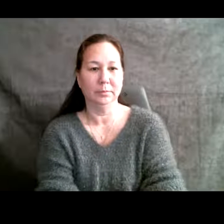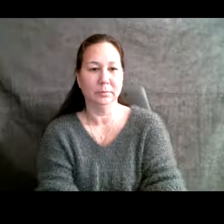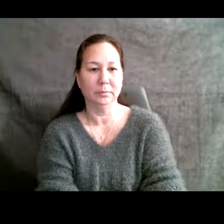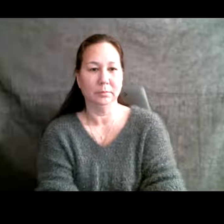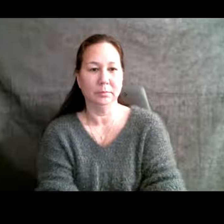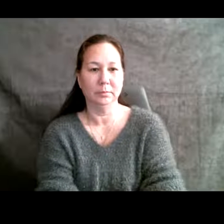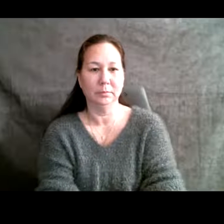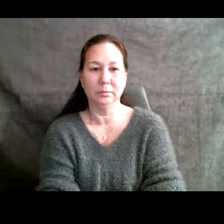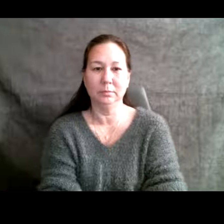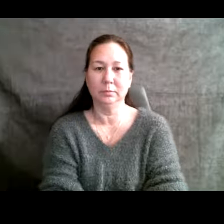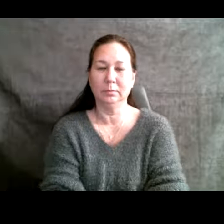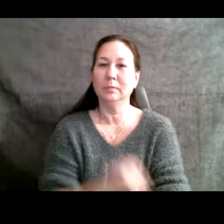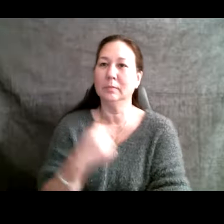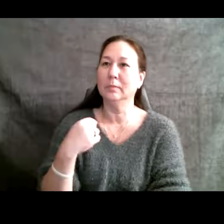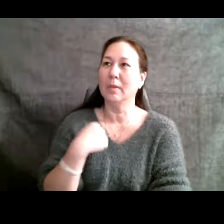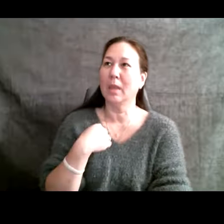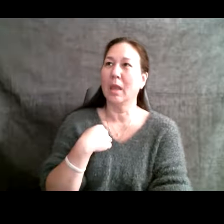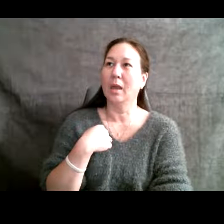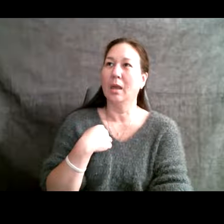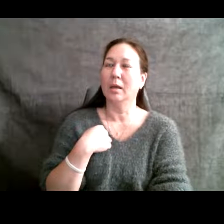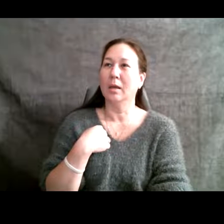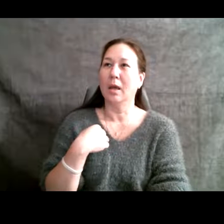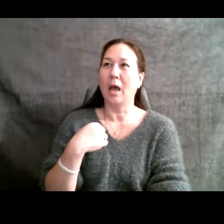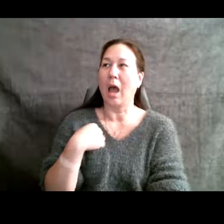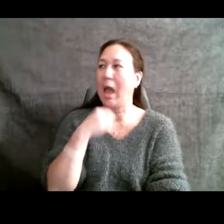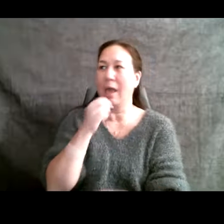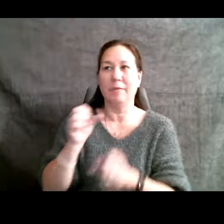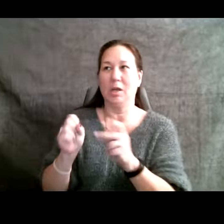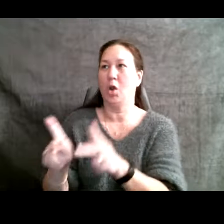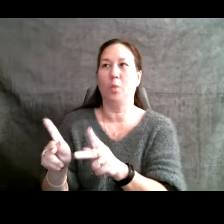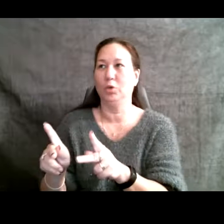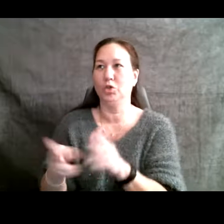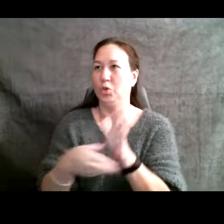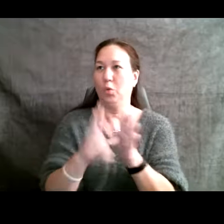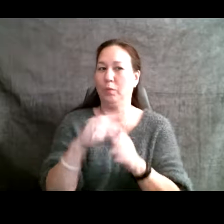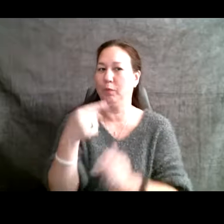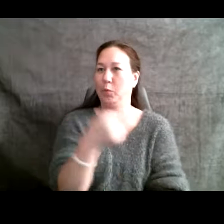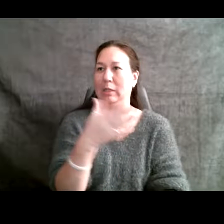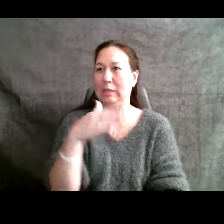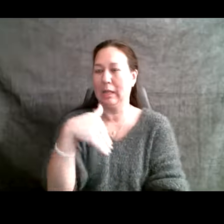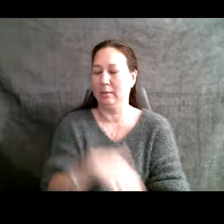Not a comment. I have not had a chance to review this. And